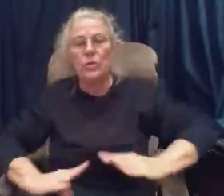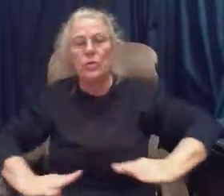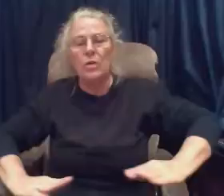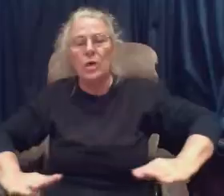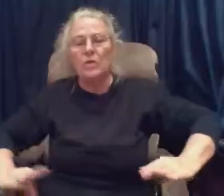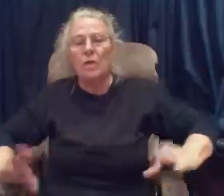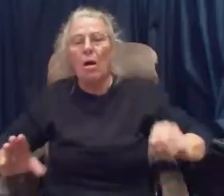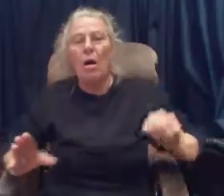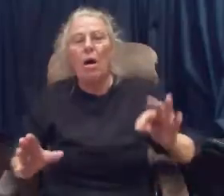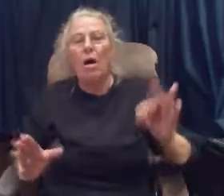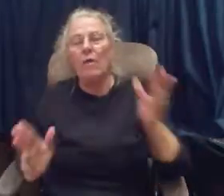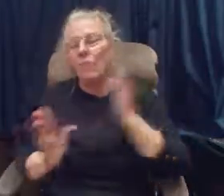dews of